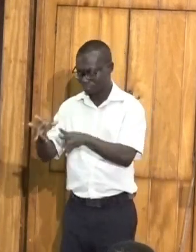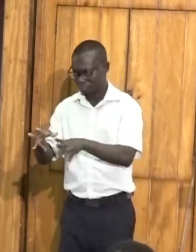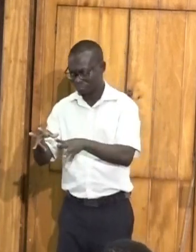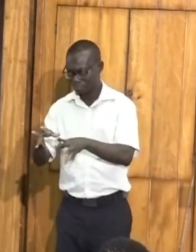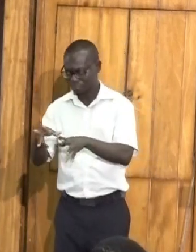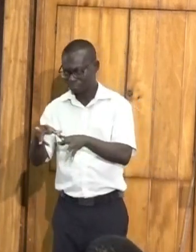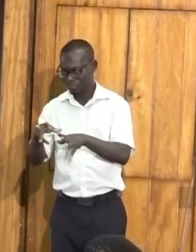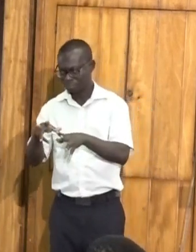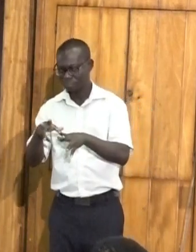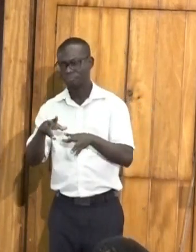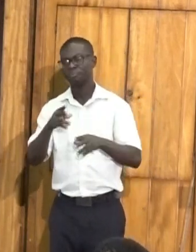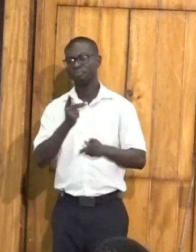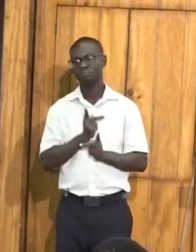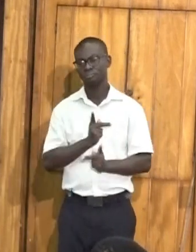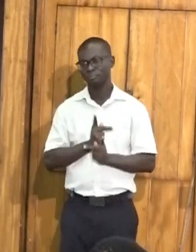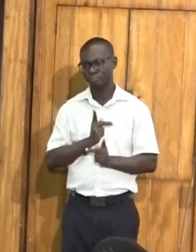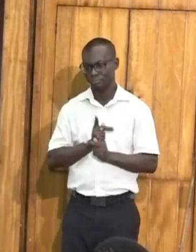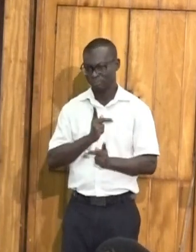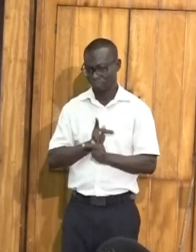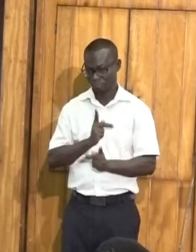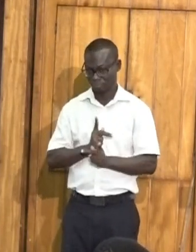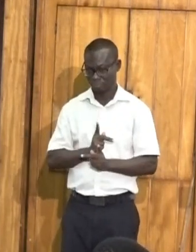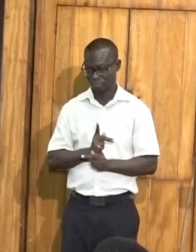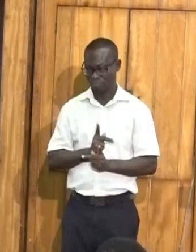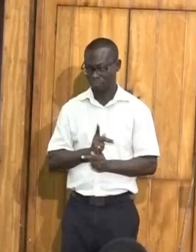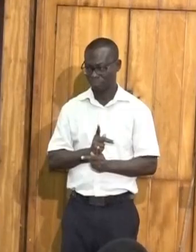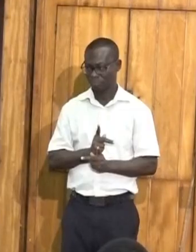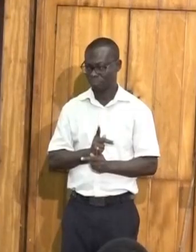the issue of sustainability.